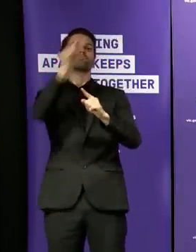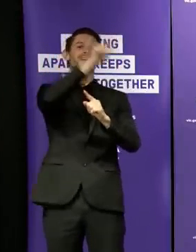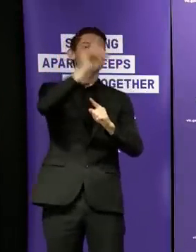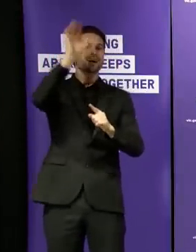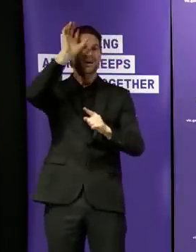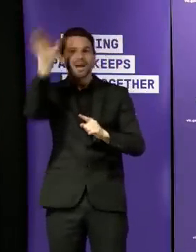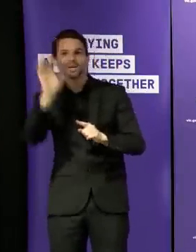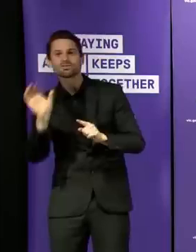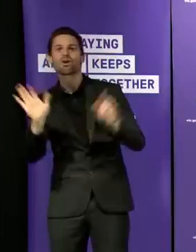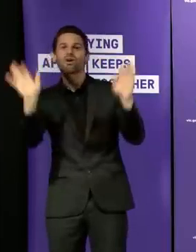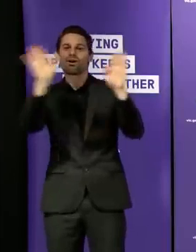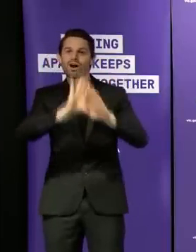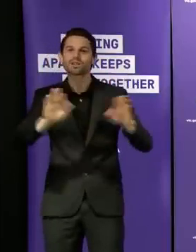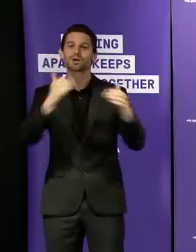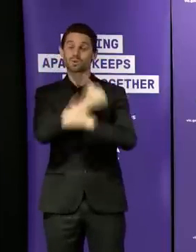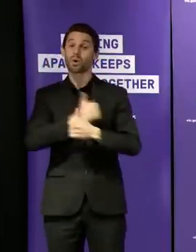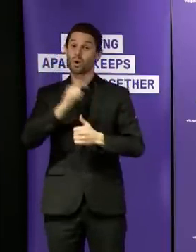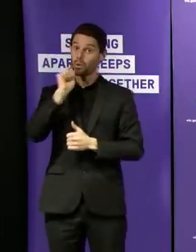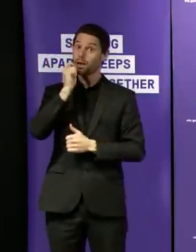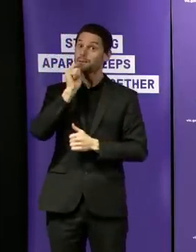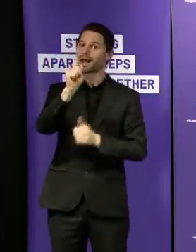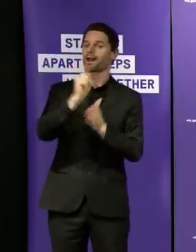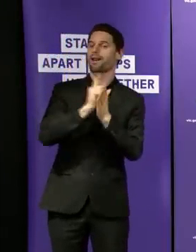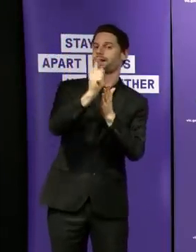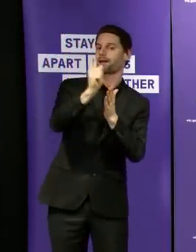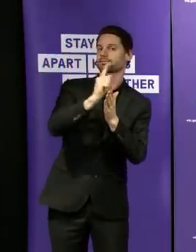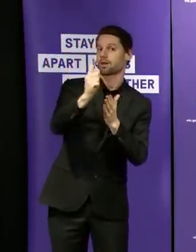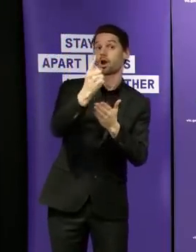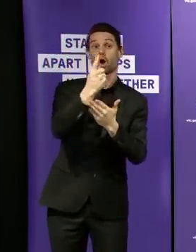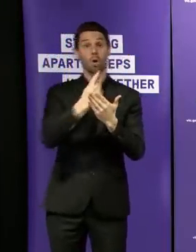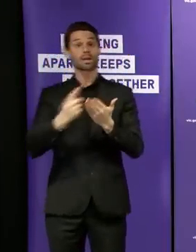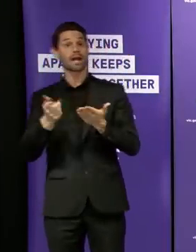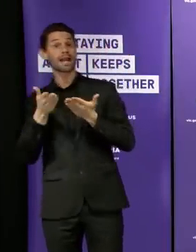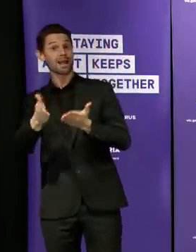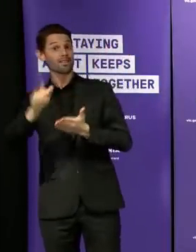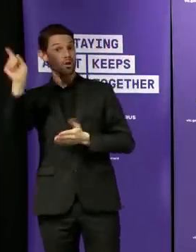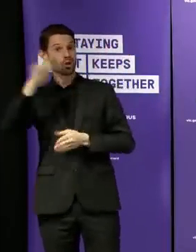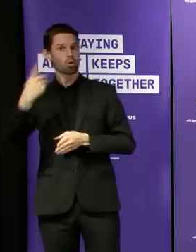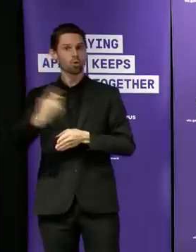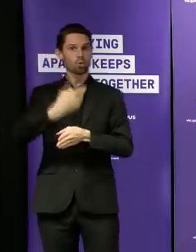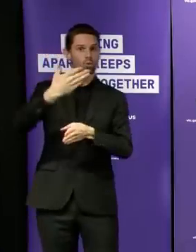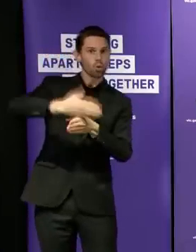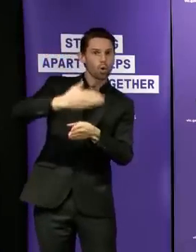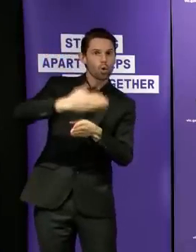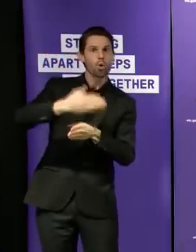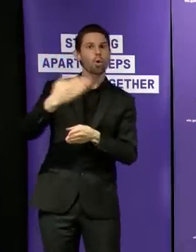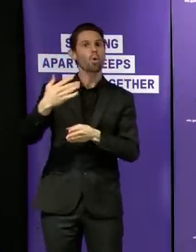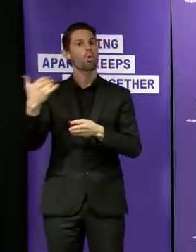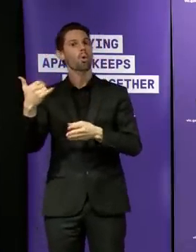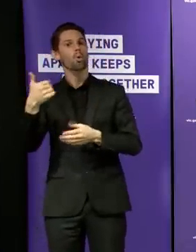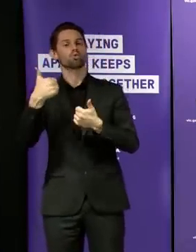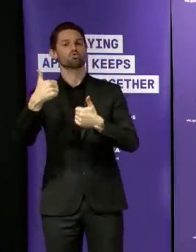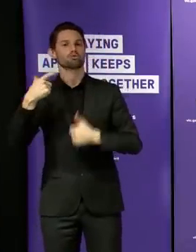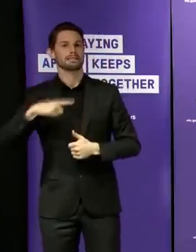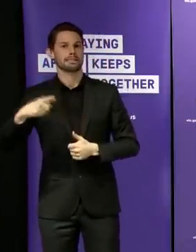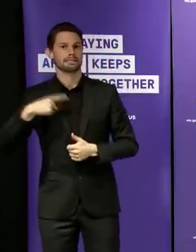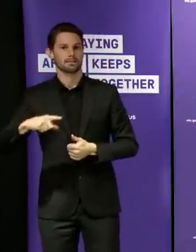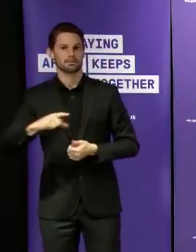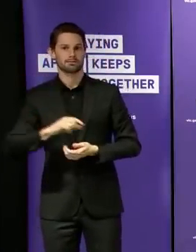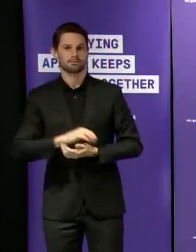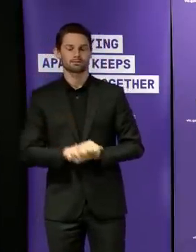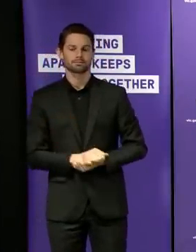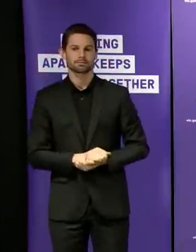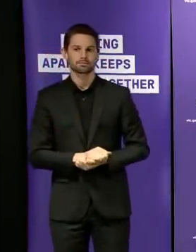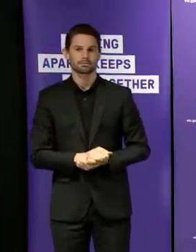only those who need to and have a lawful reason to travel to regional Victoria can in fact do that. And if you don't have a lawful